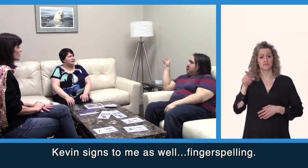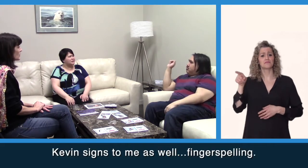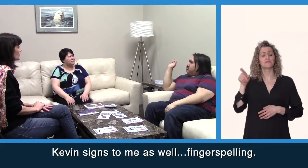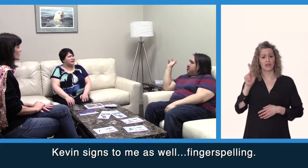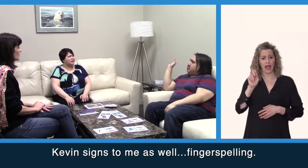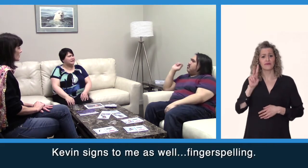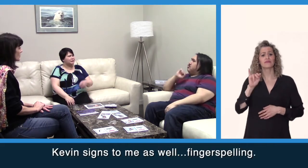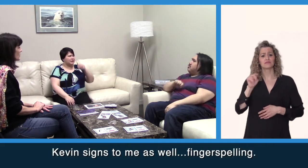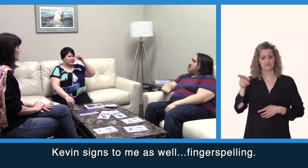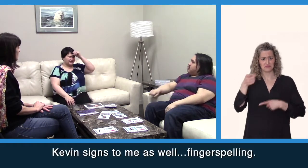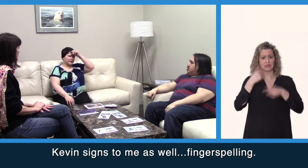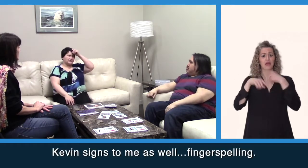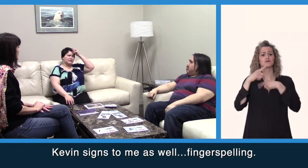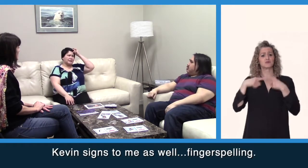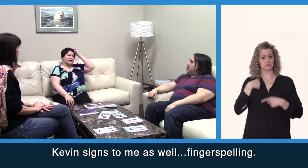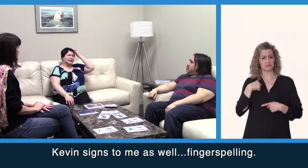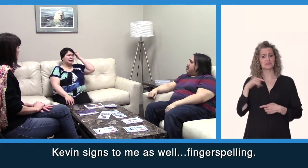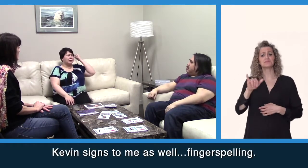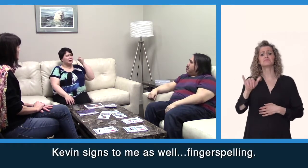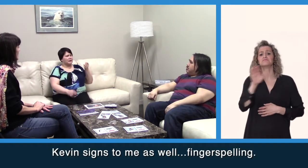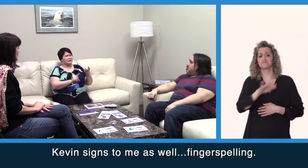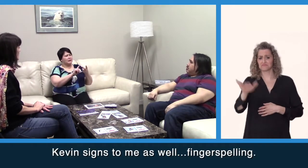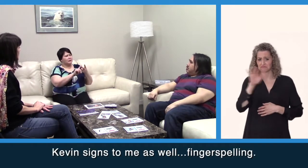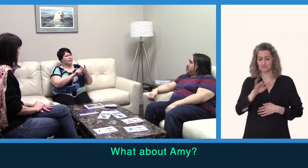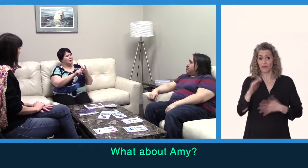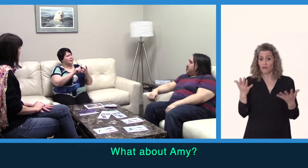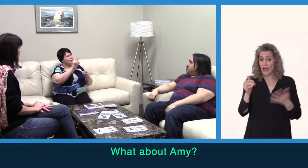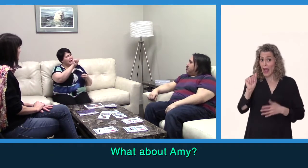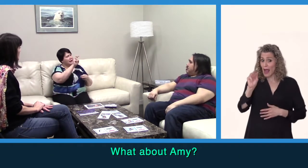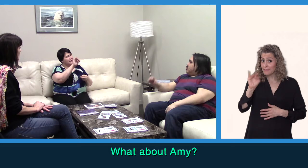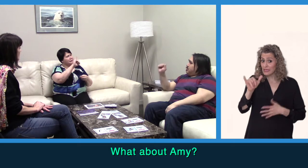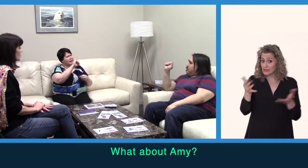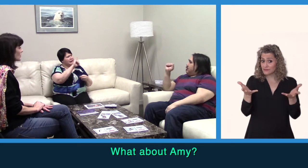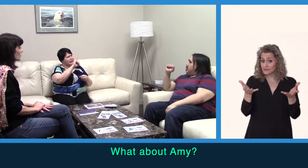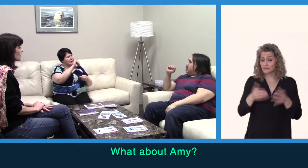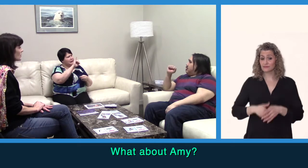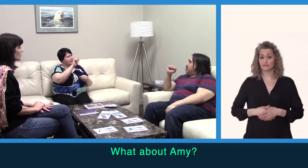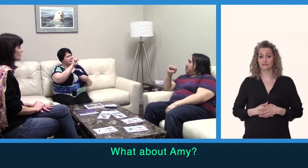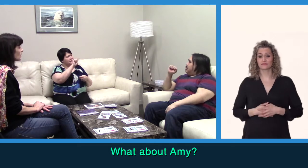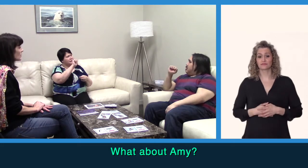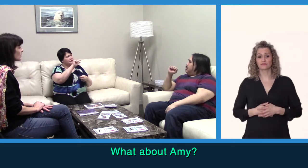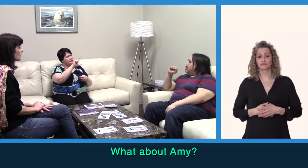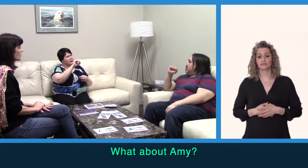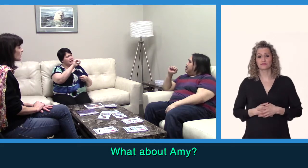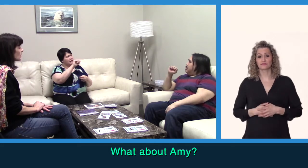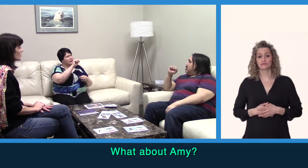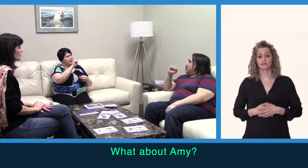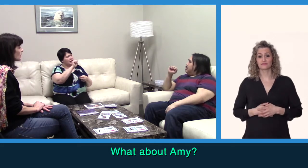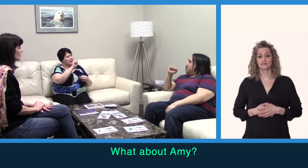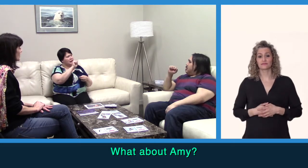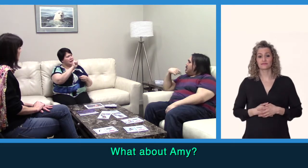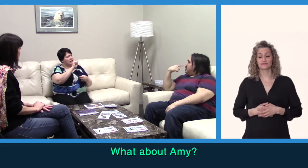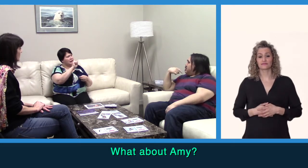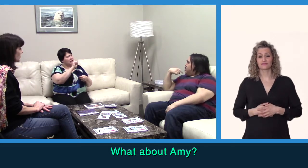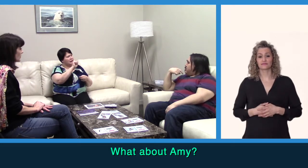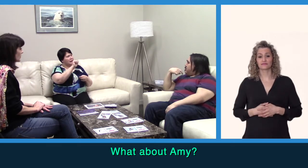Kevin signs to me as well as finger spelling. What about Amy? Kaboom.